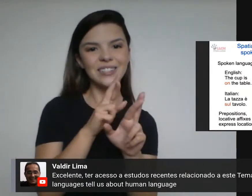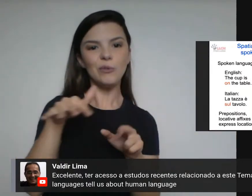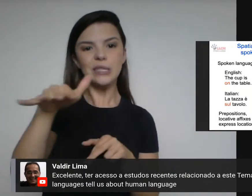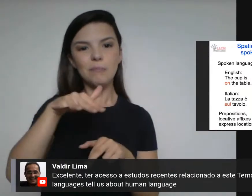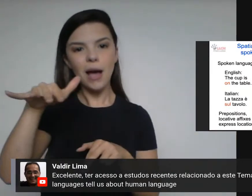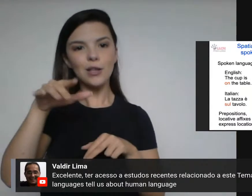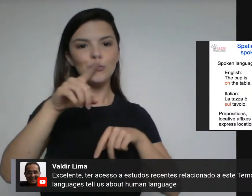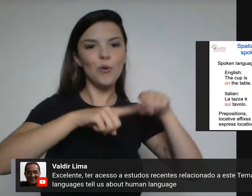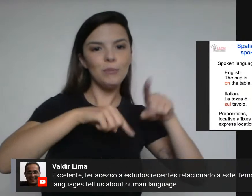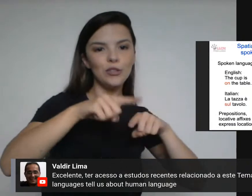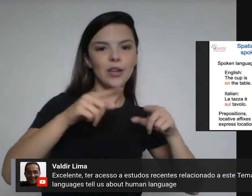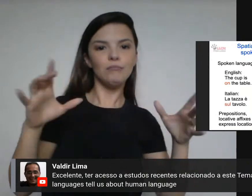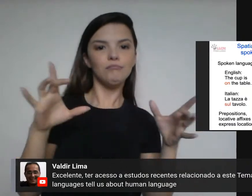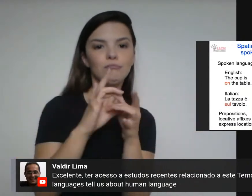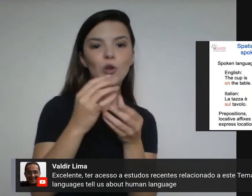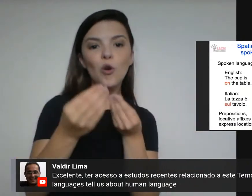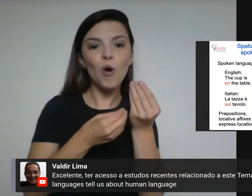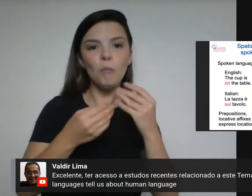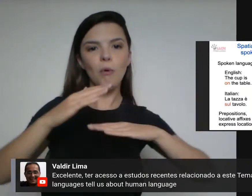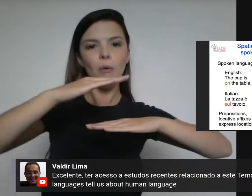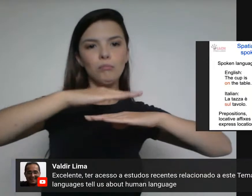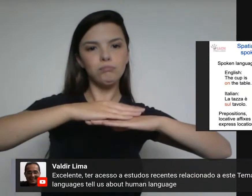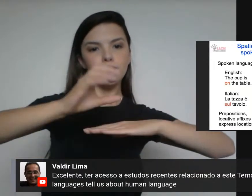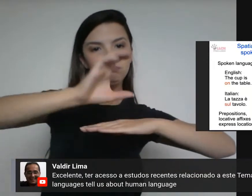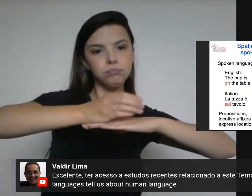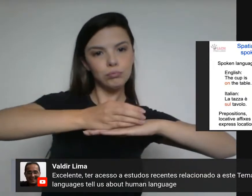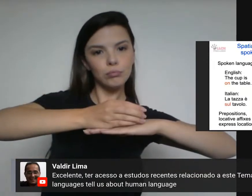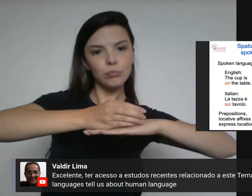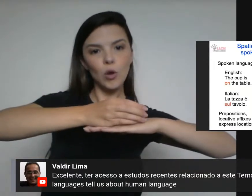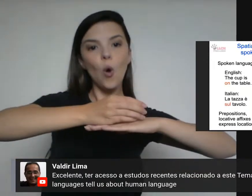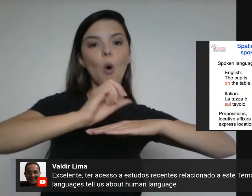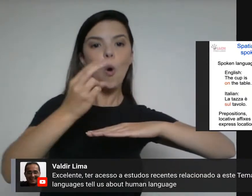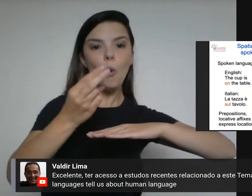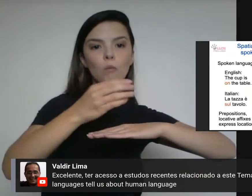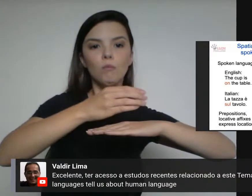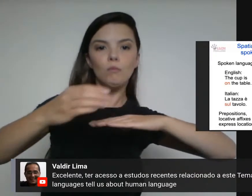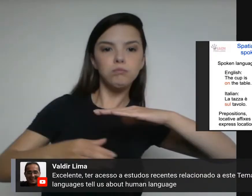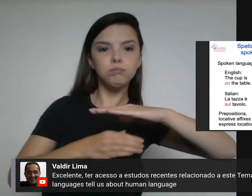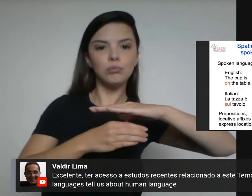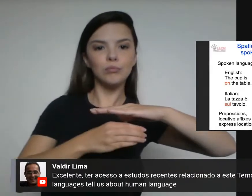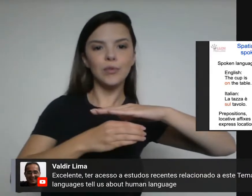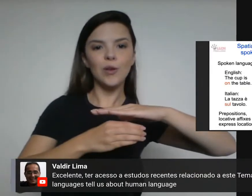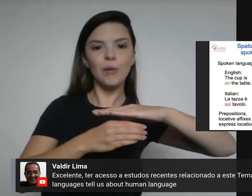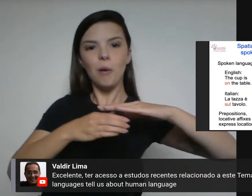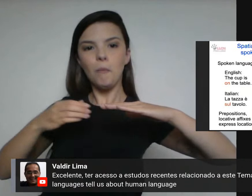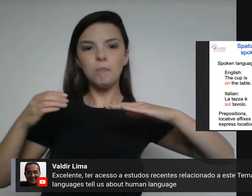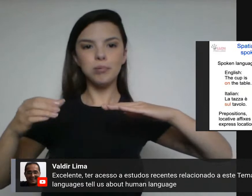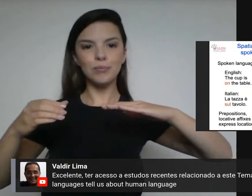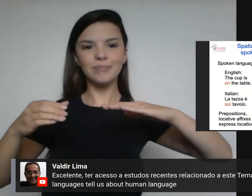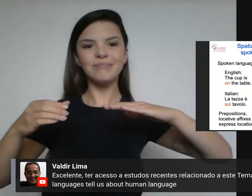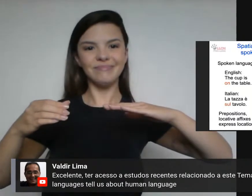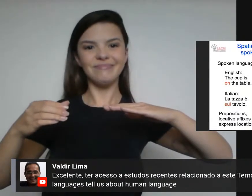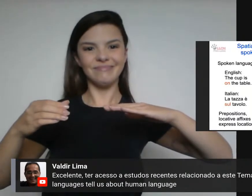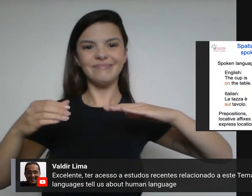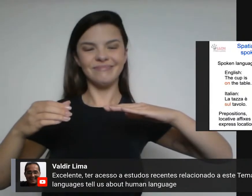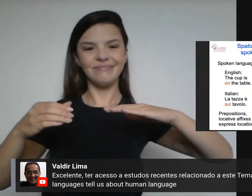the cup under or next to or floating above the table, okay?